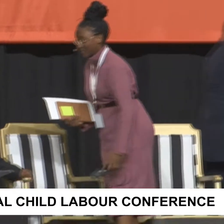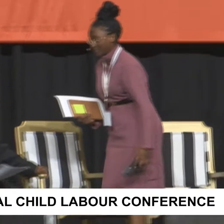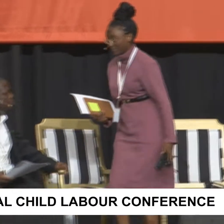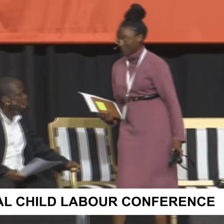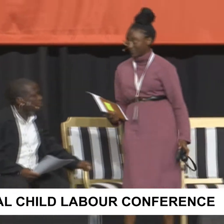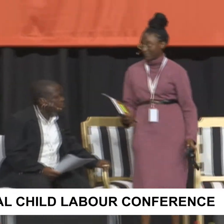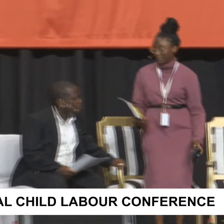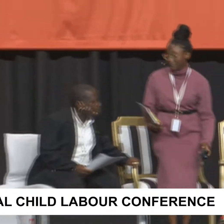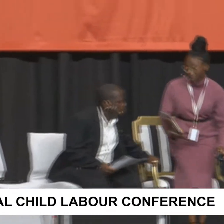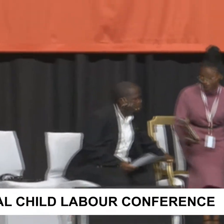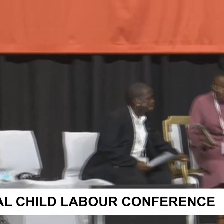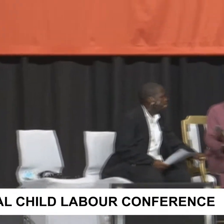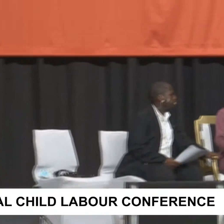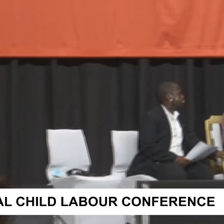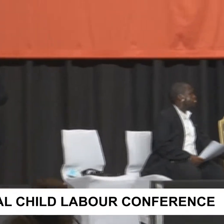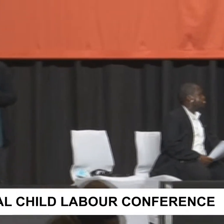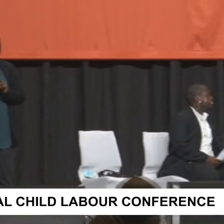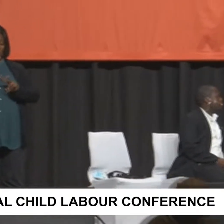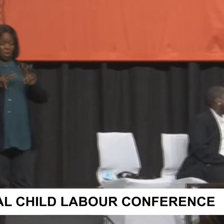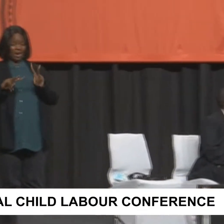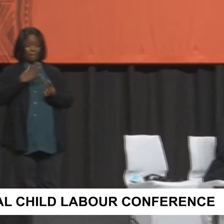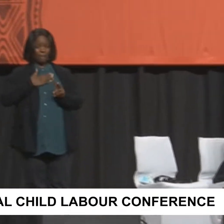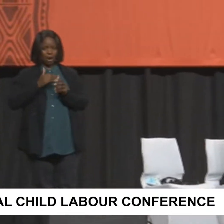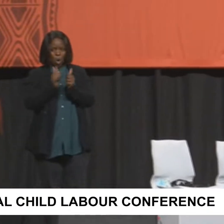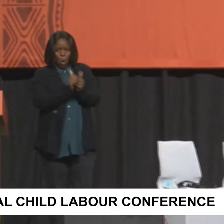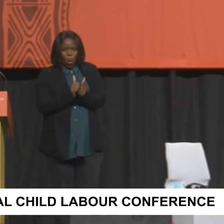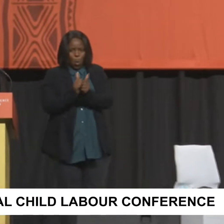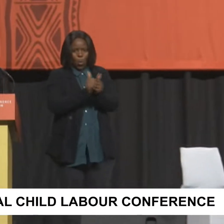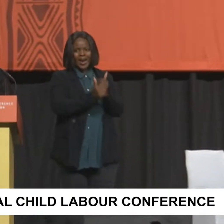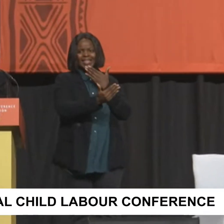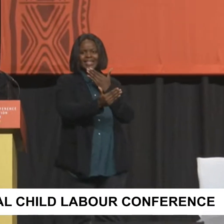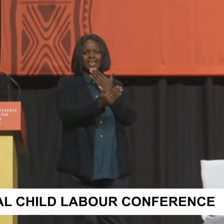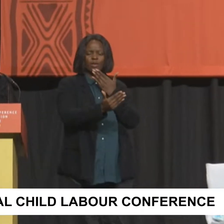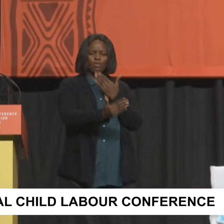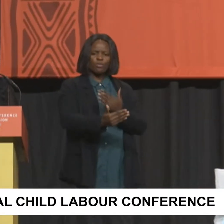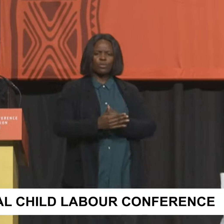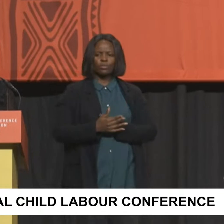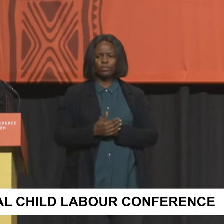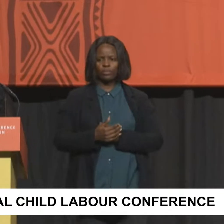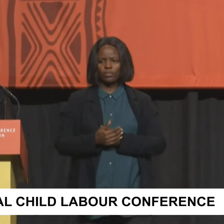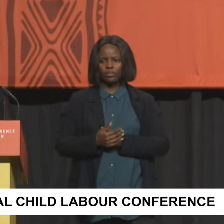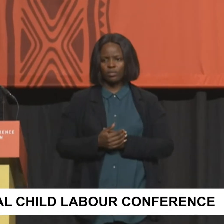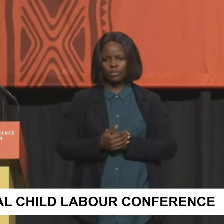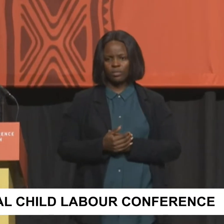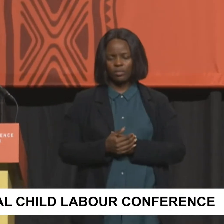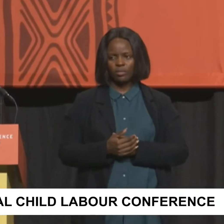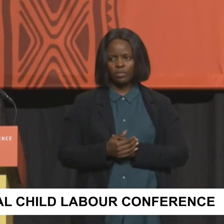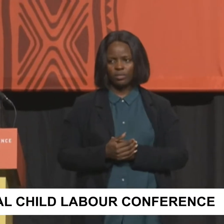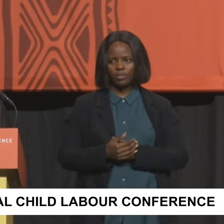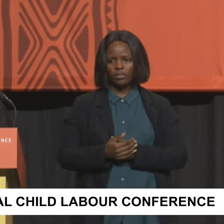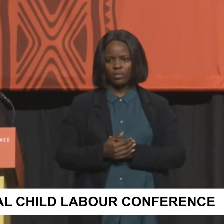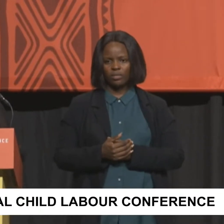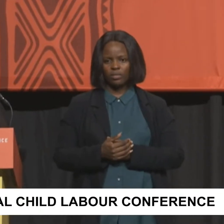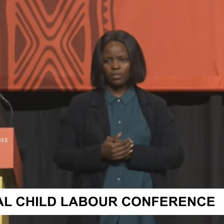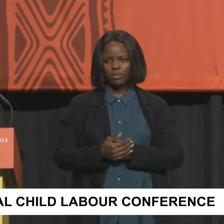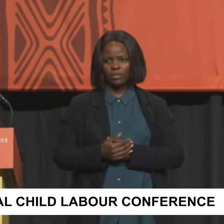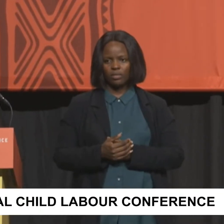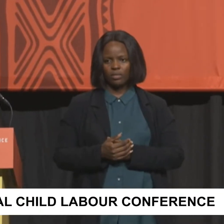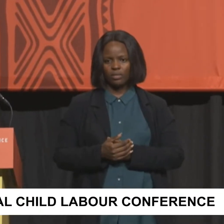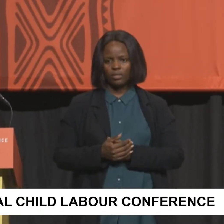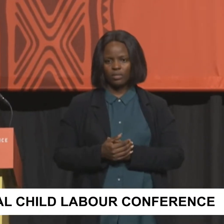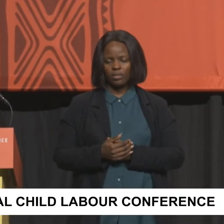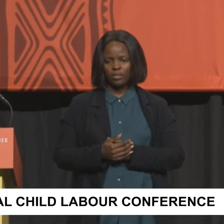thank you very much to my co-moderators. Just a quick word of welcome from